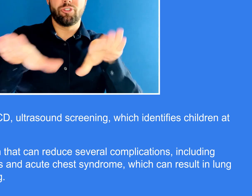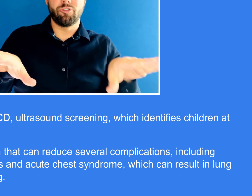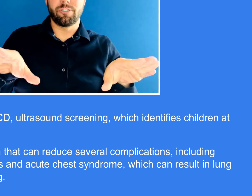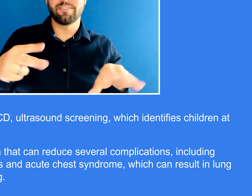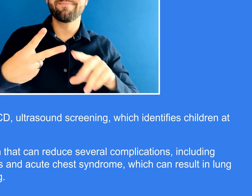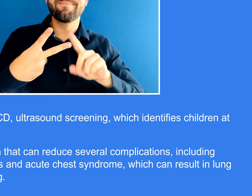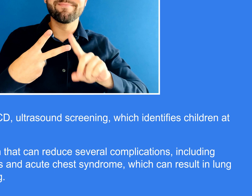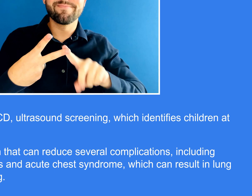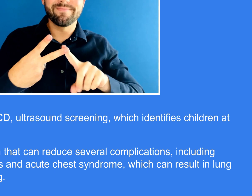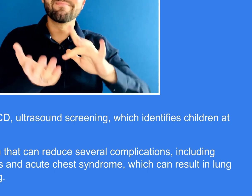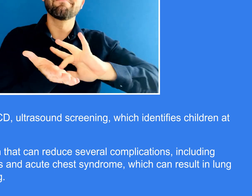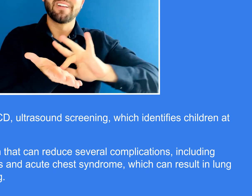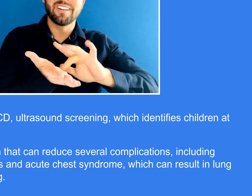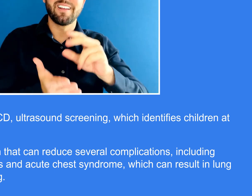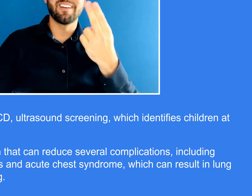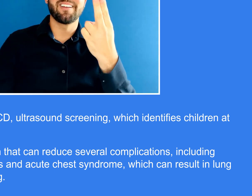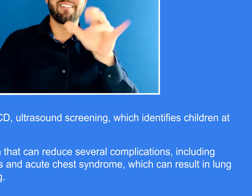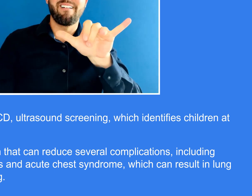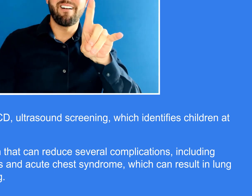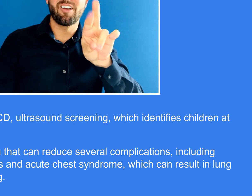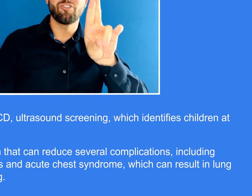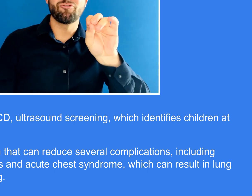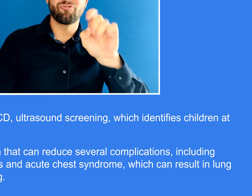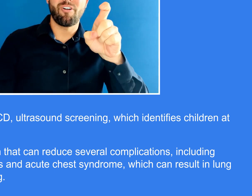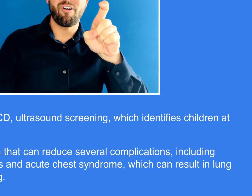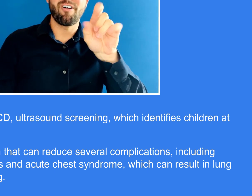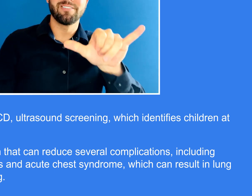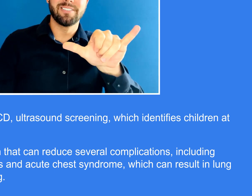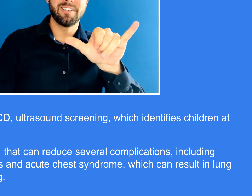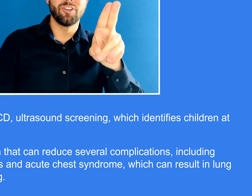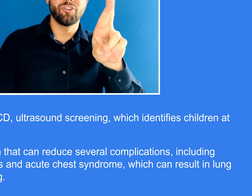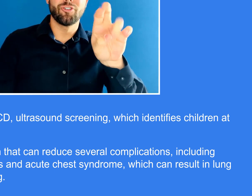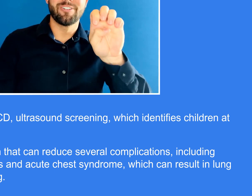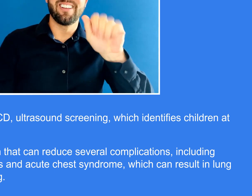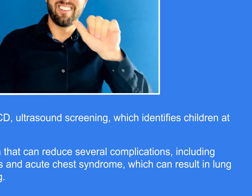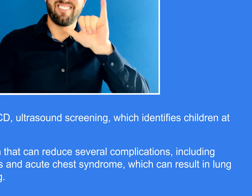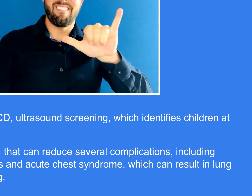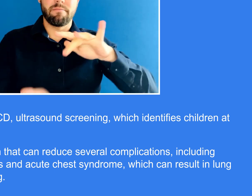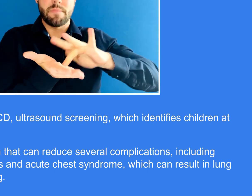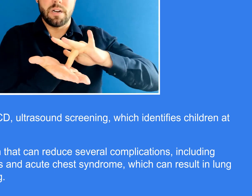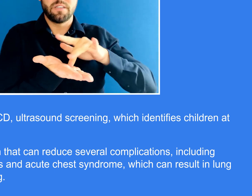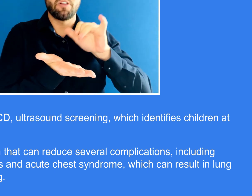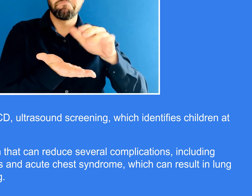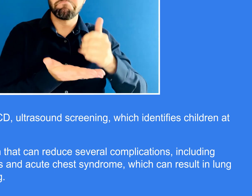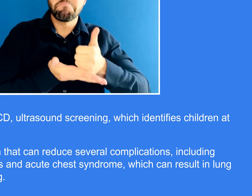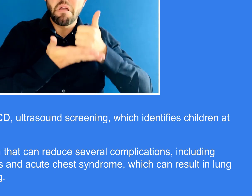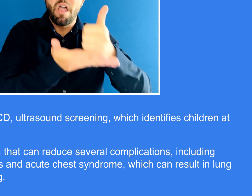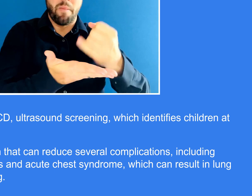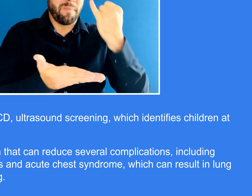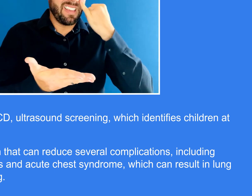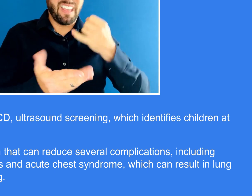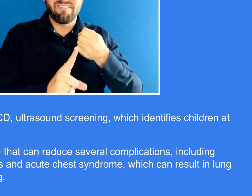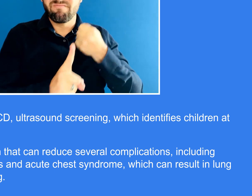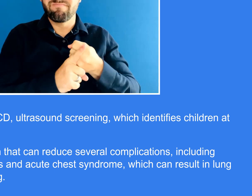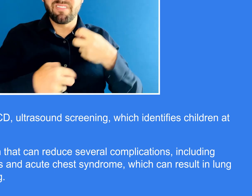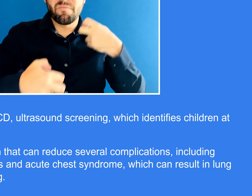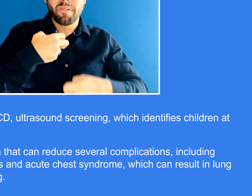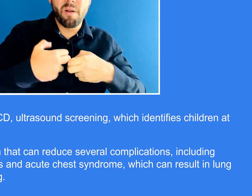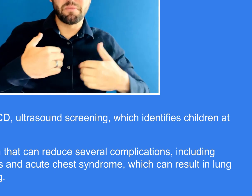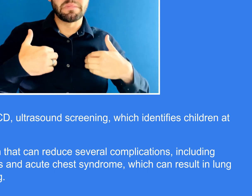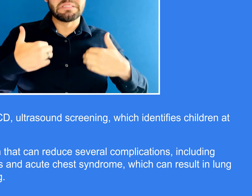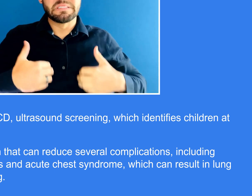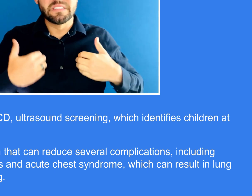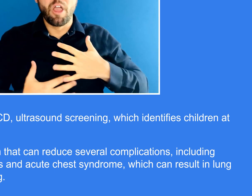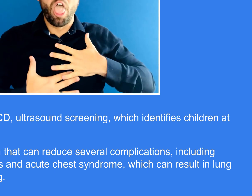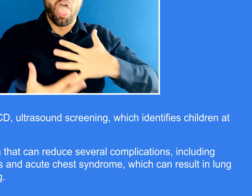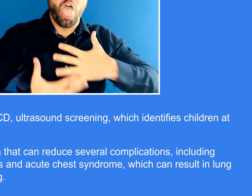Hydroxyurea, a medication that can reduce several complications including severe acute pain episodes and acute chest syndrome, which can